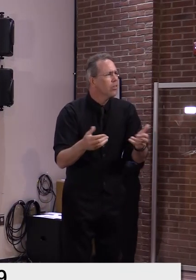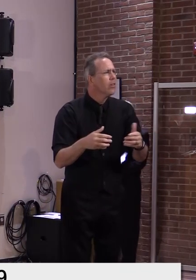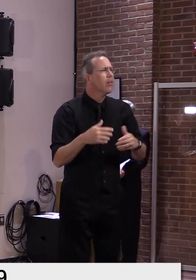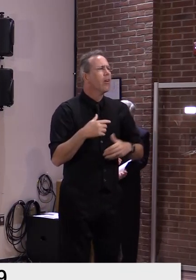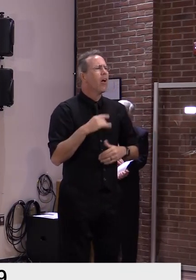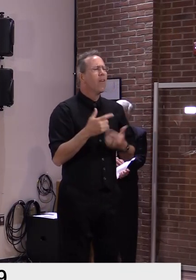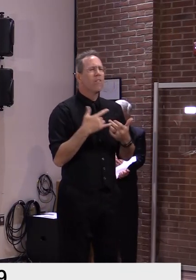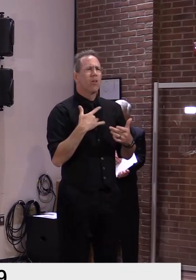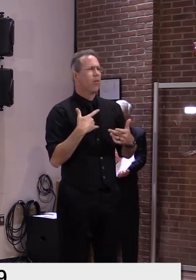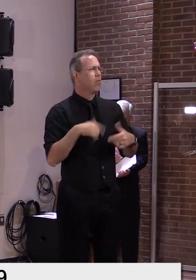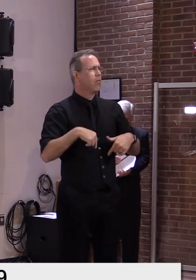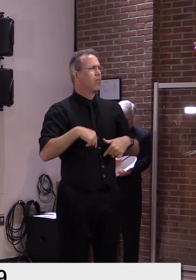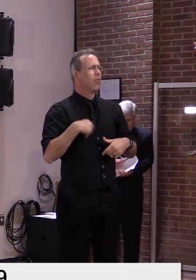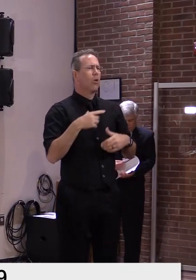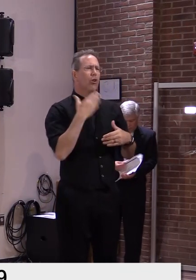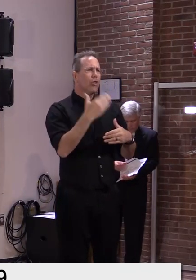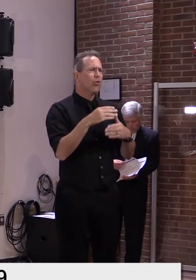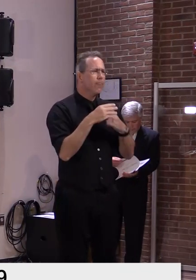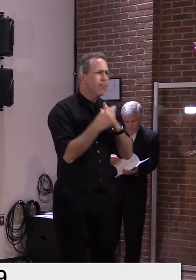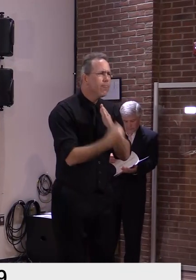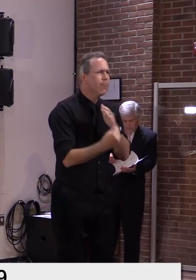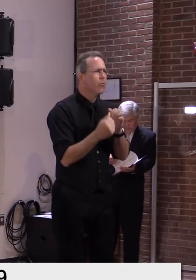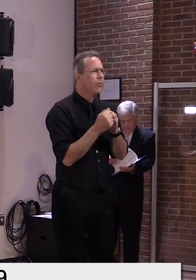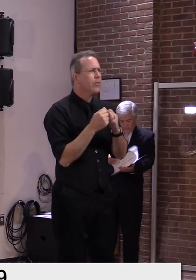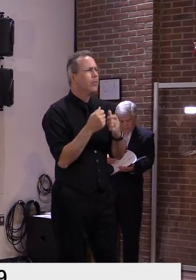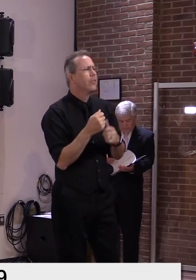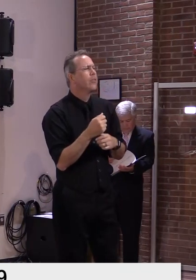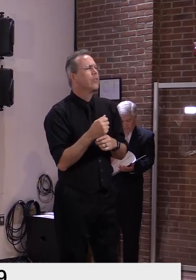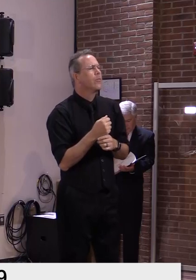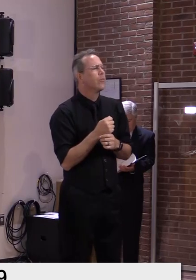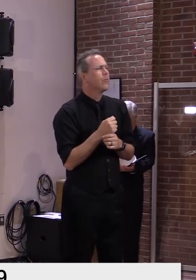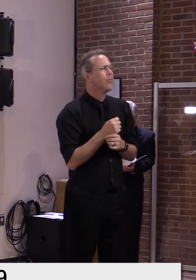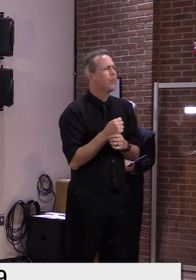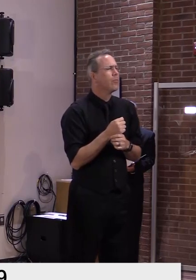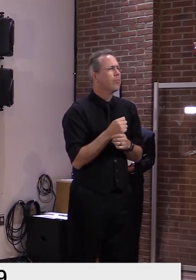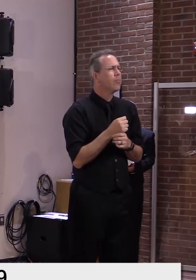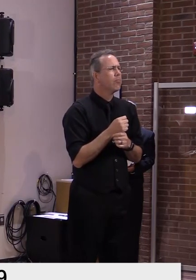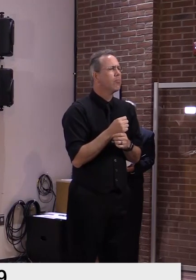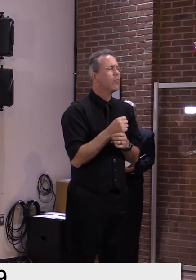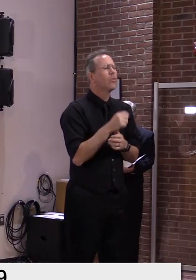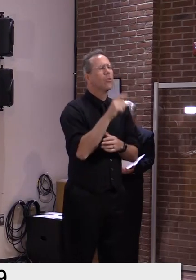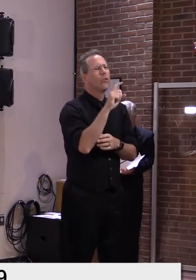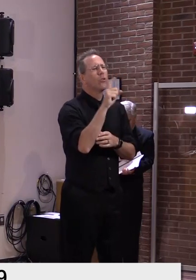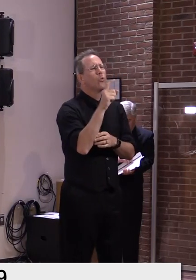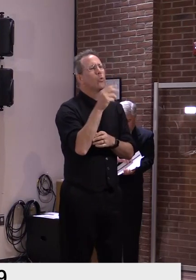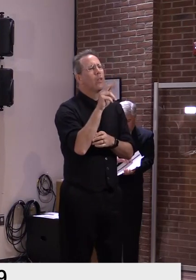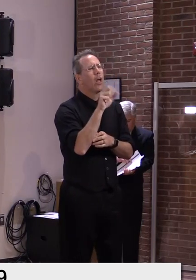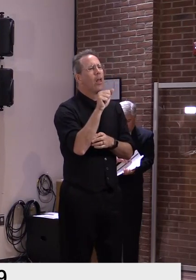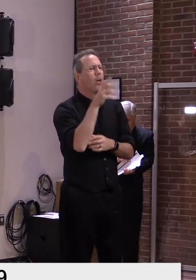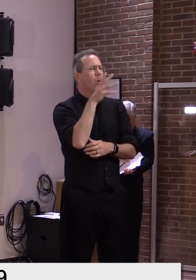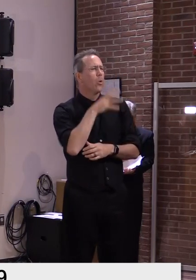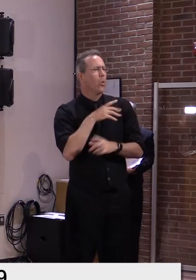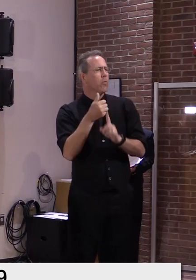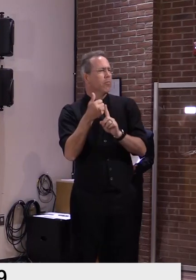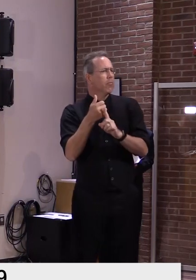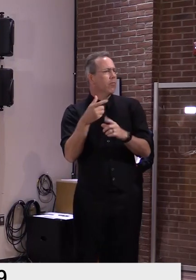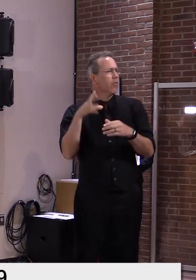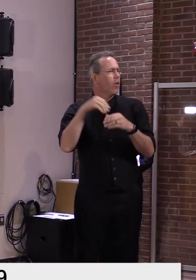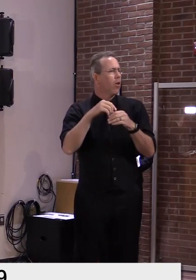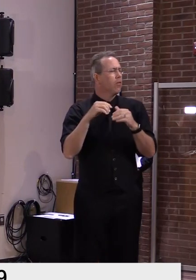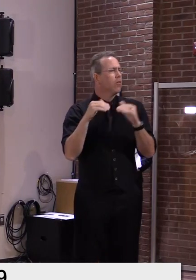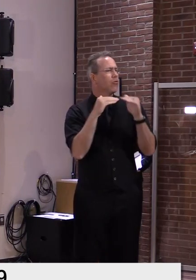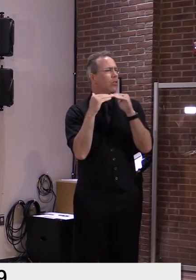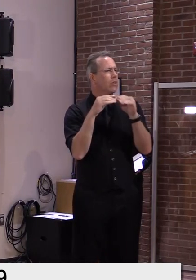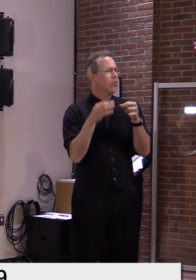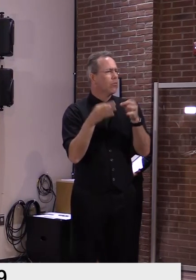now, Susanna Davis, and we are in constant communication with her. She's part of the cabinet. In fact, we talked about a